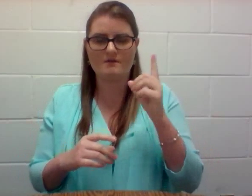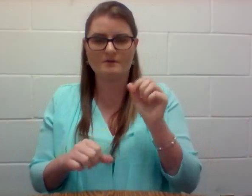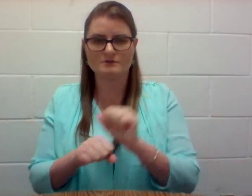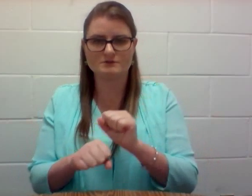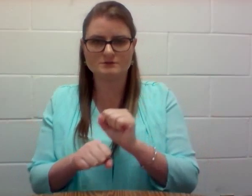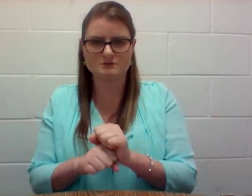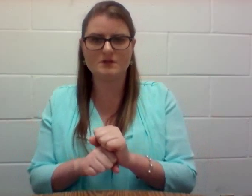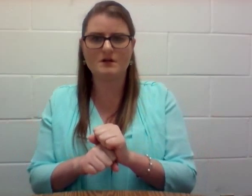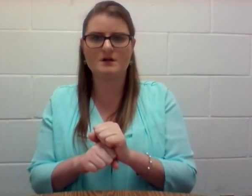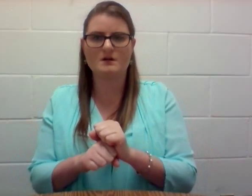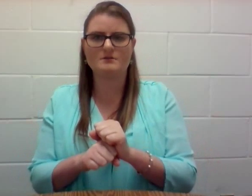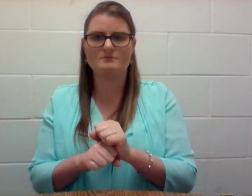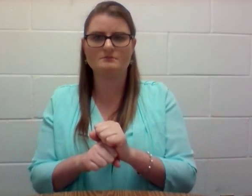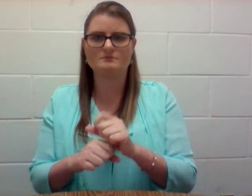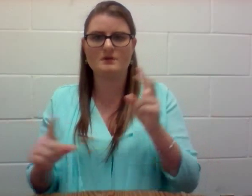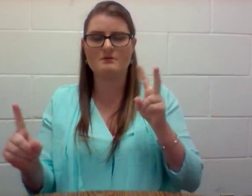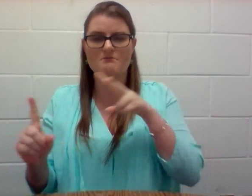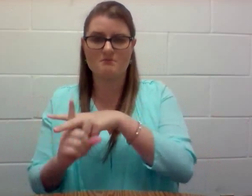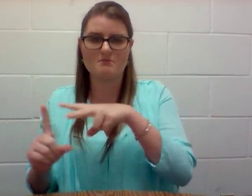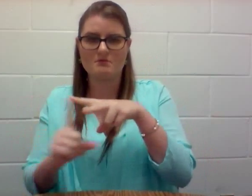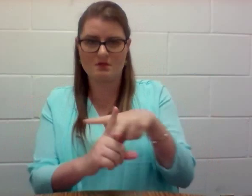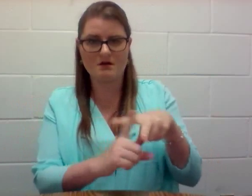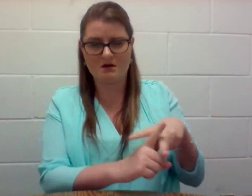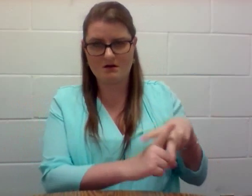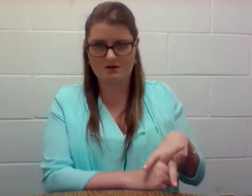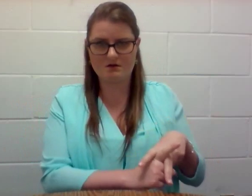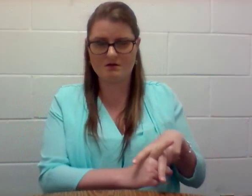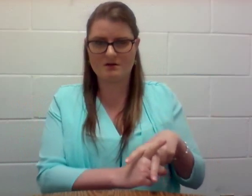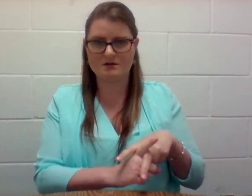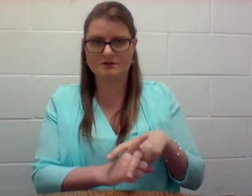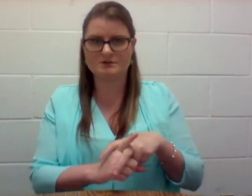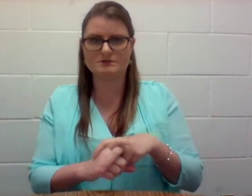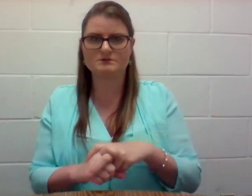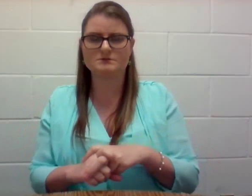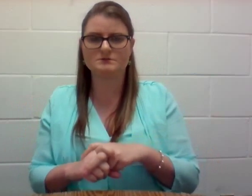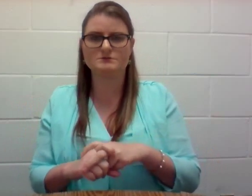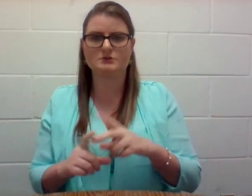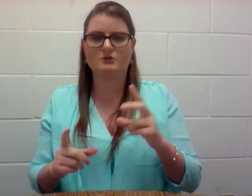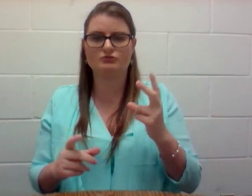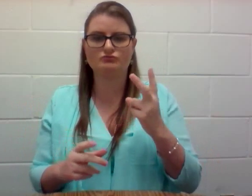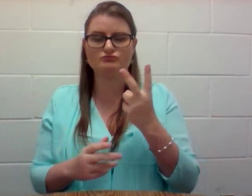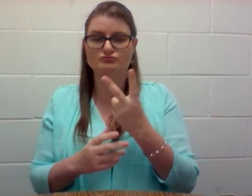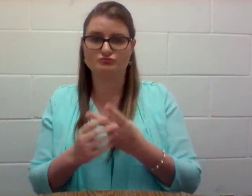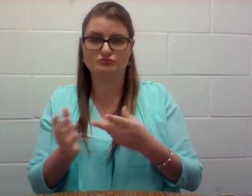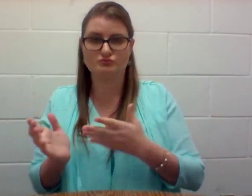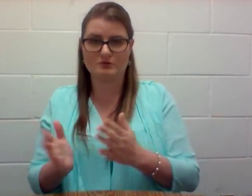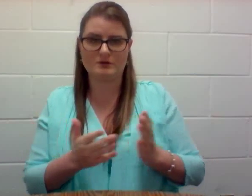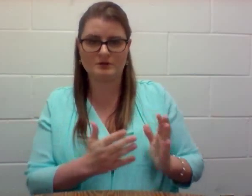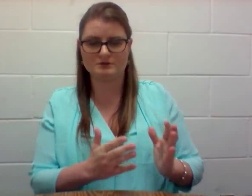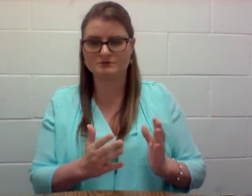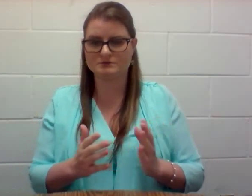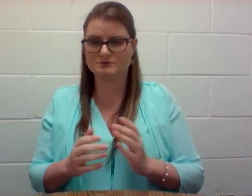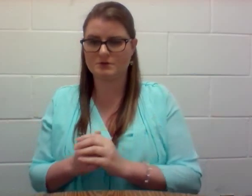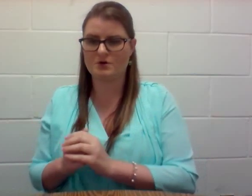they apply. There's a continuum from very personal influence, very